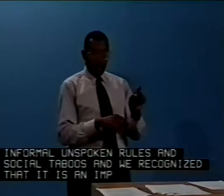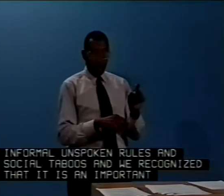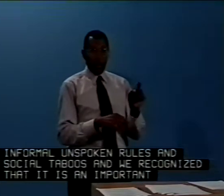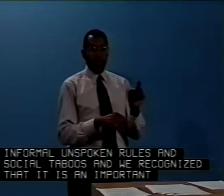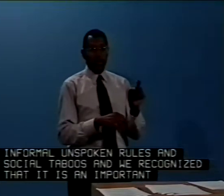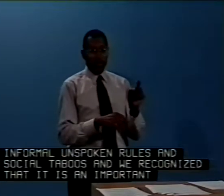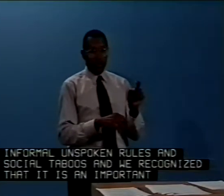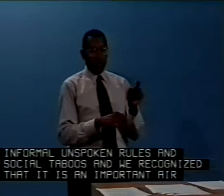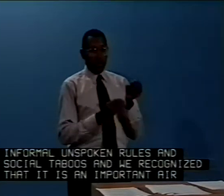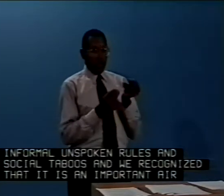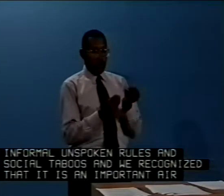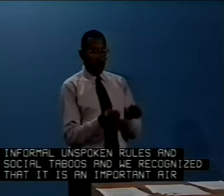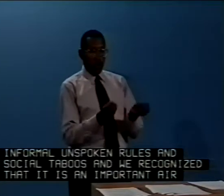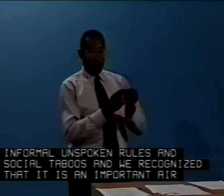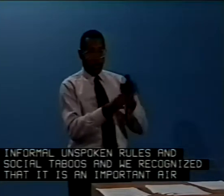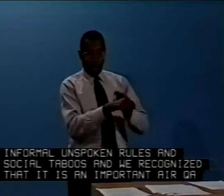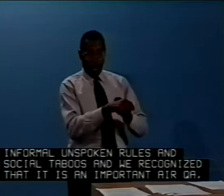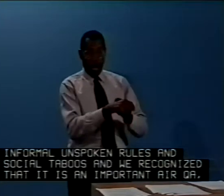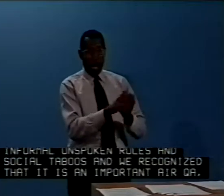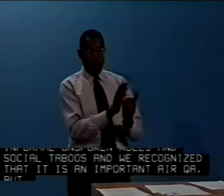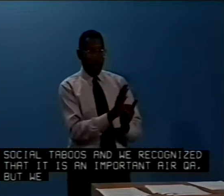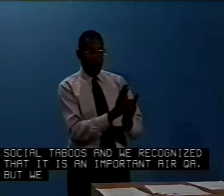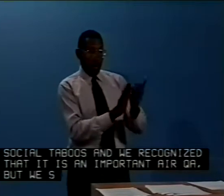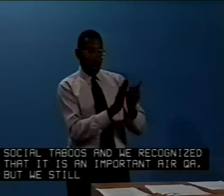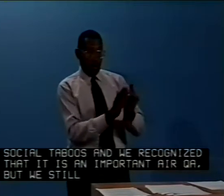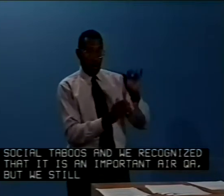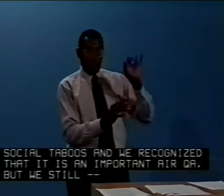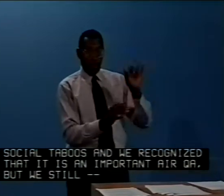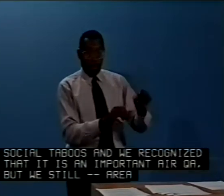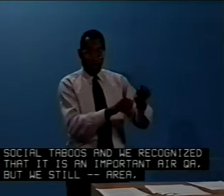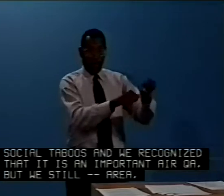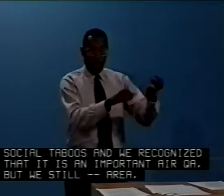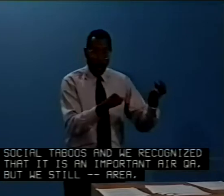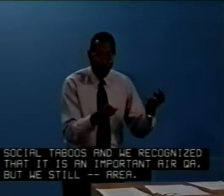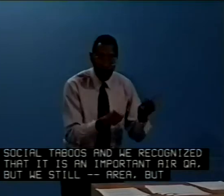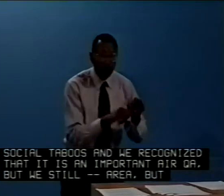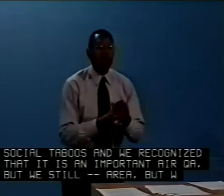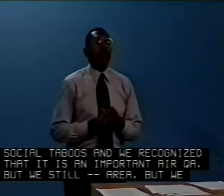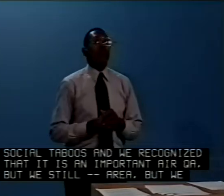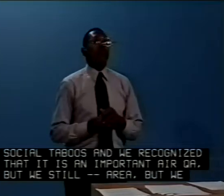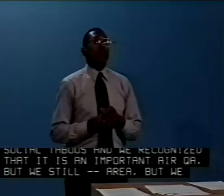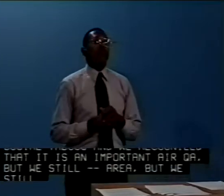but we still need to spend more time developing this area more fully.